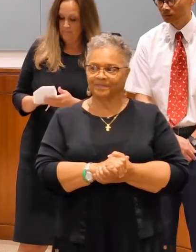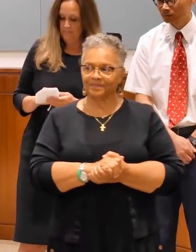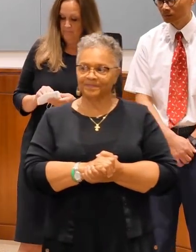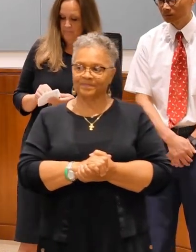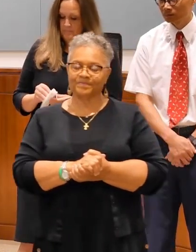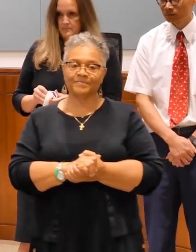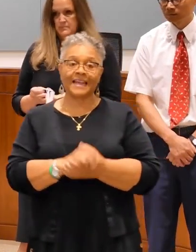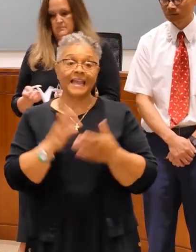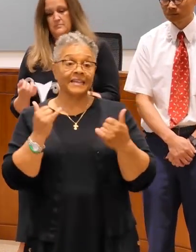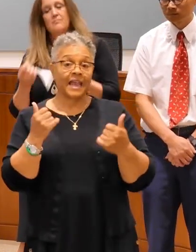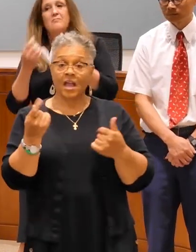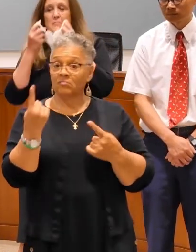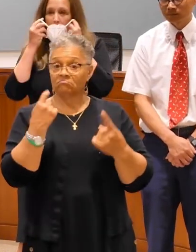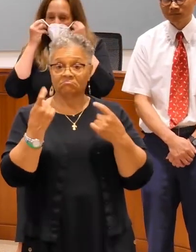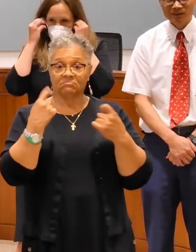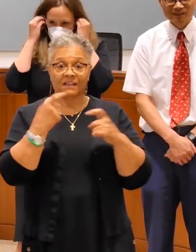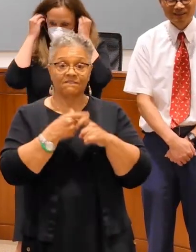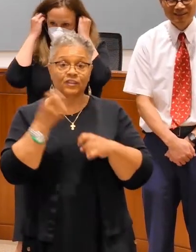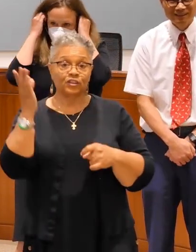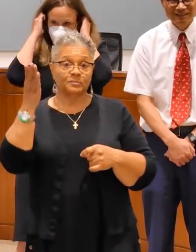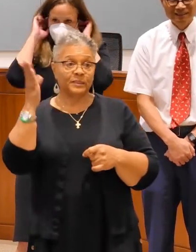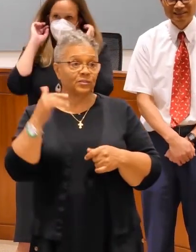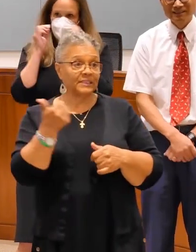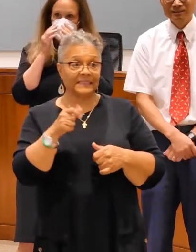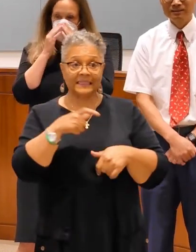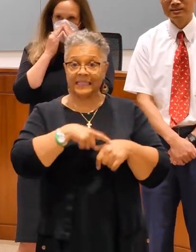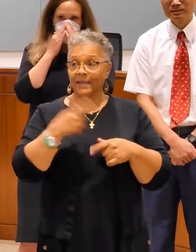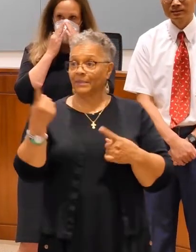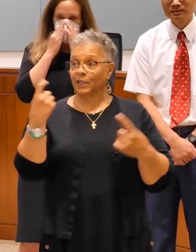At this time, we'll take any questions for the speakers.